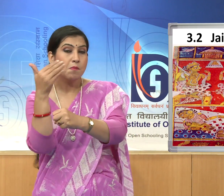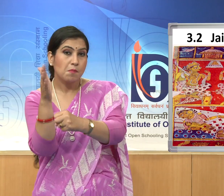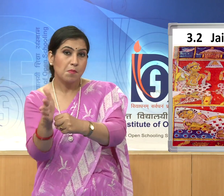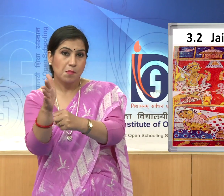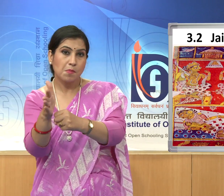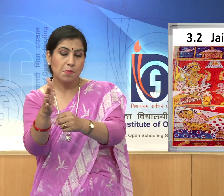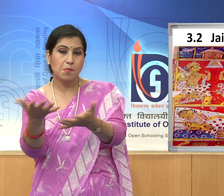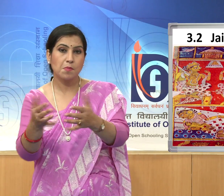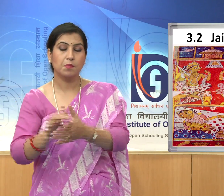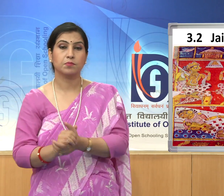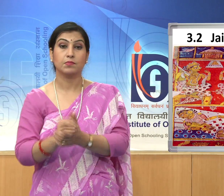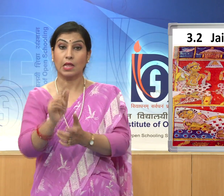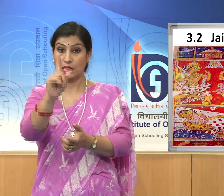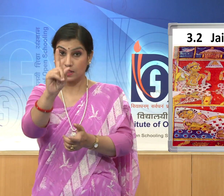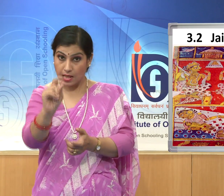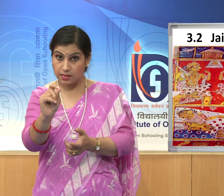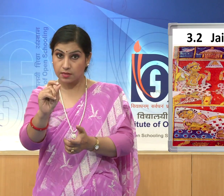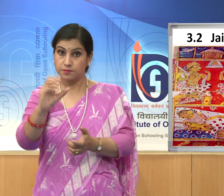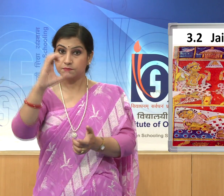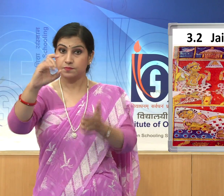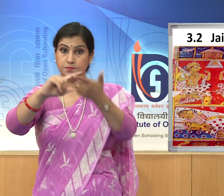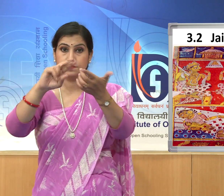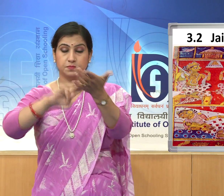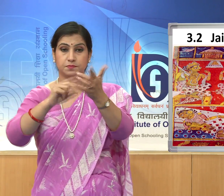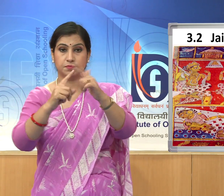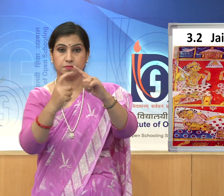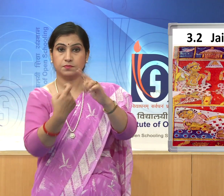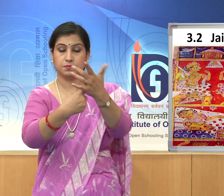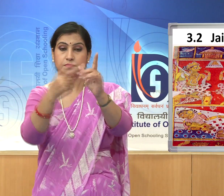during 10th century CE